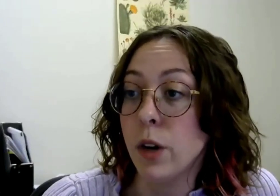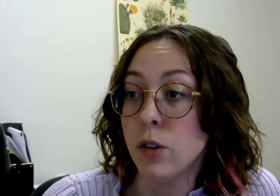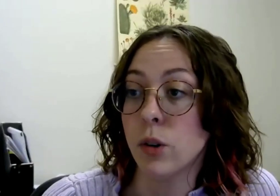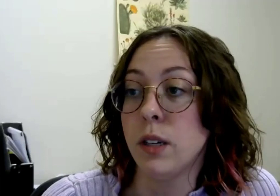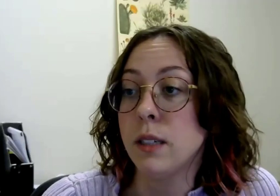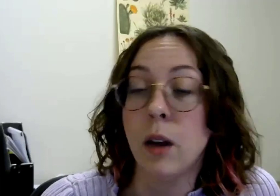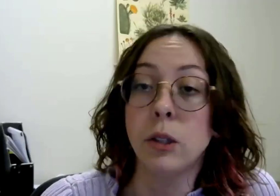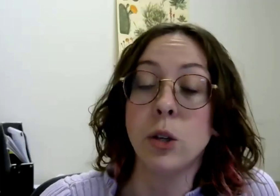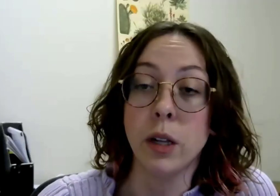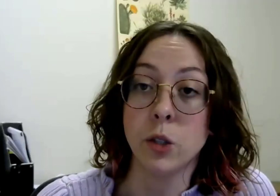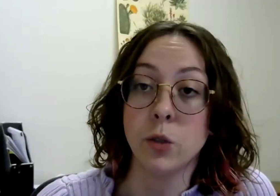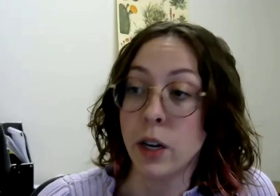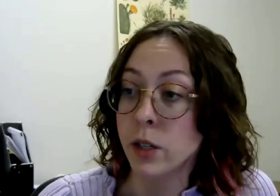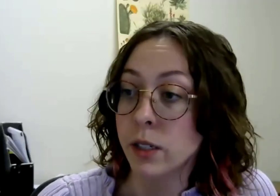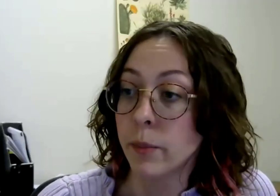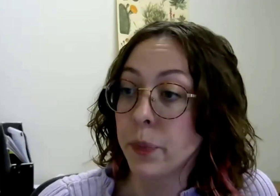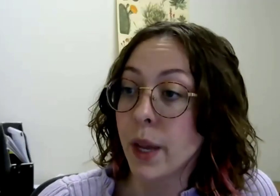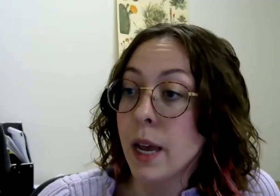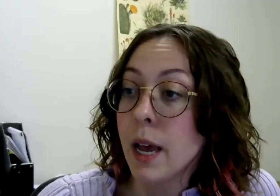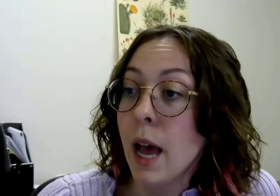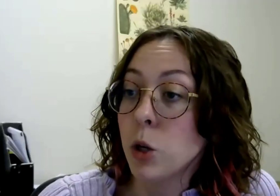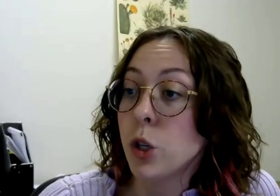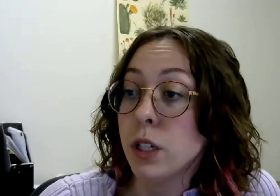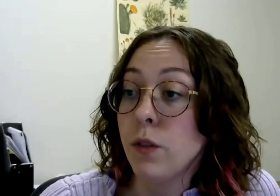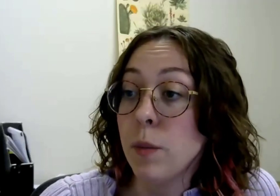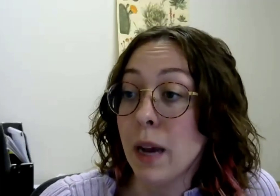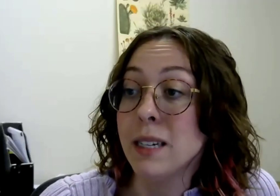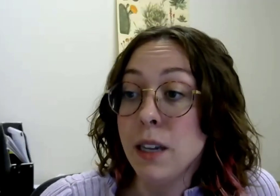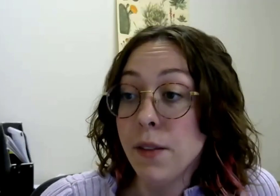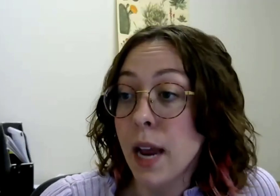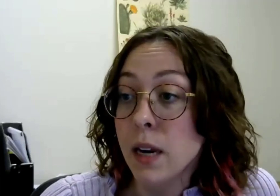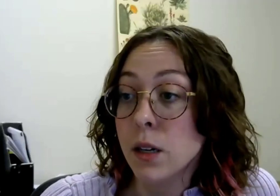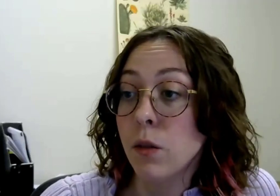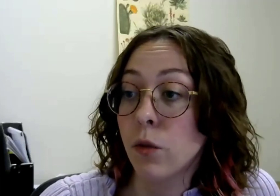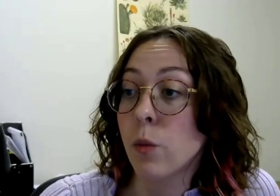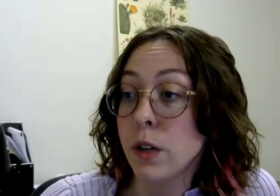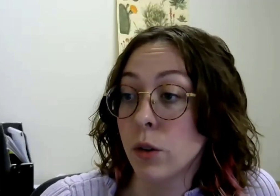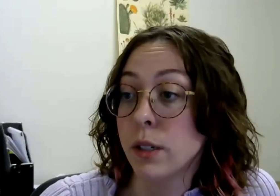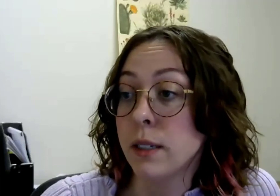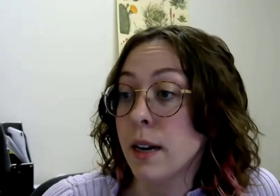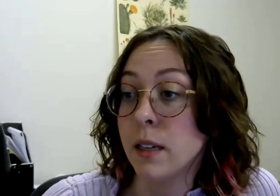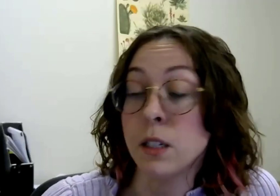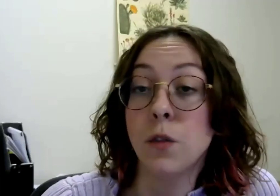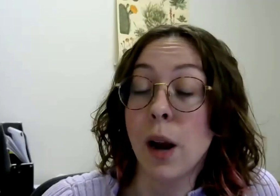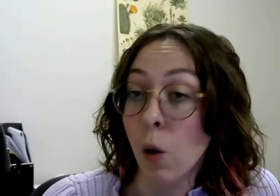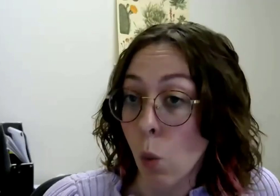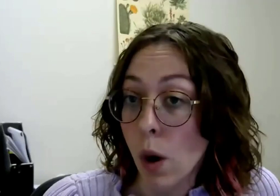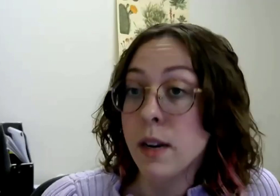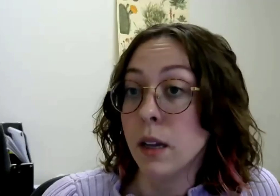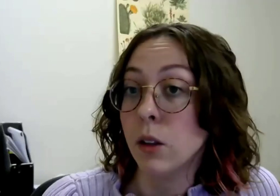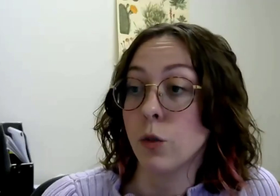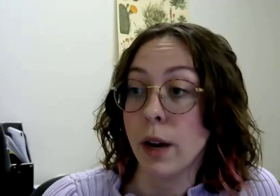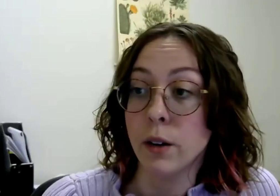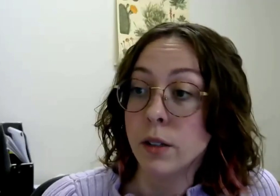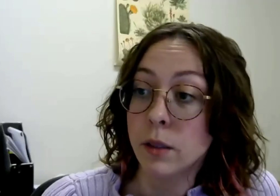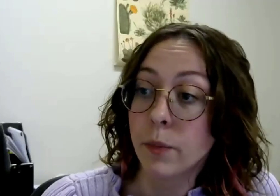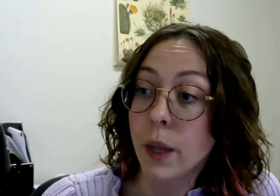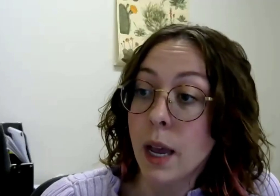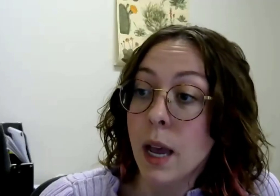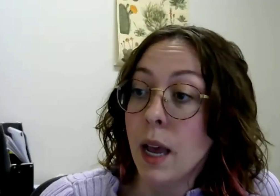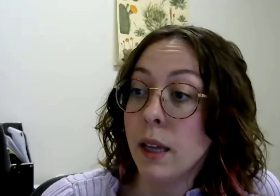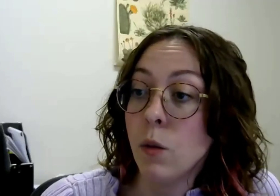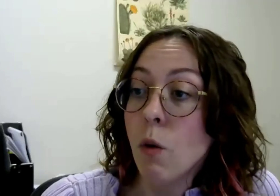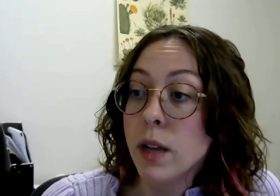guidance and resources to L2 English writers? How should this feedback deviate from resources that exist for L1 English